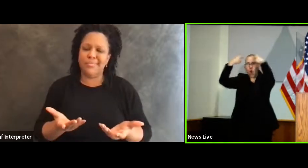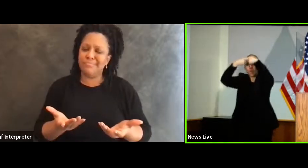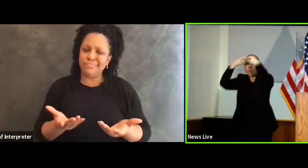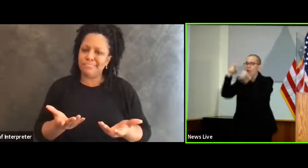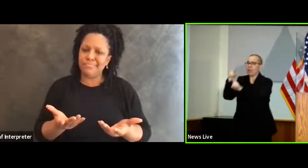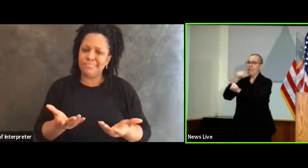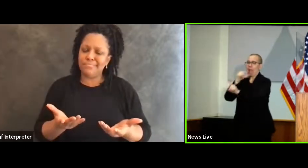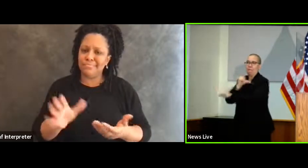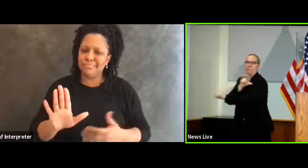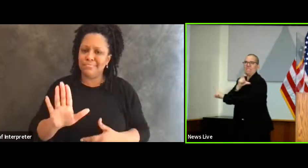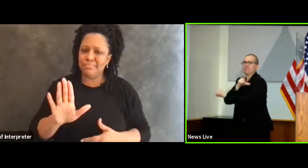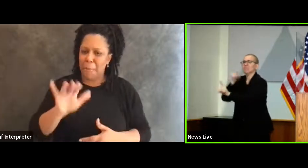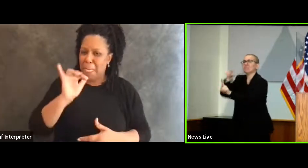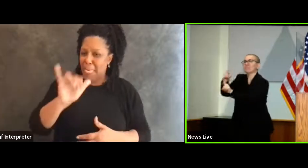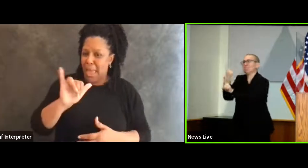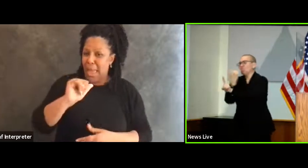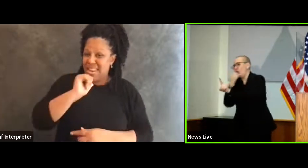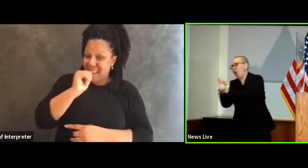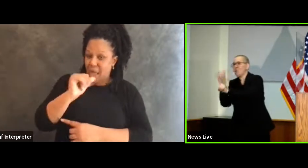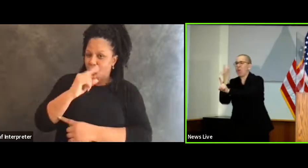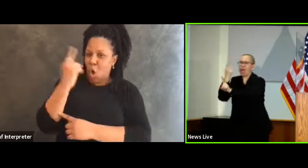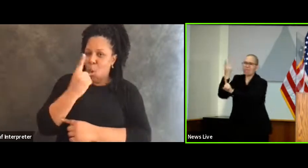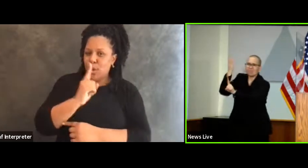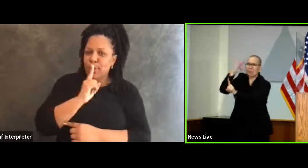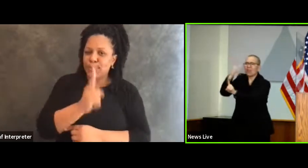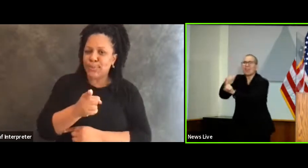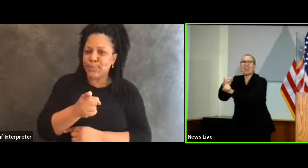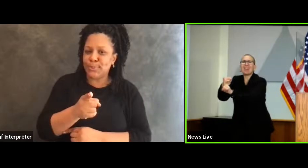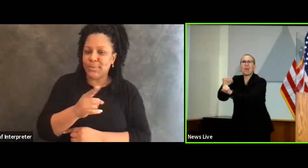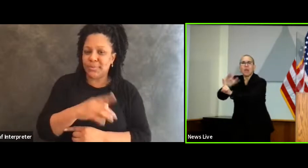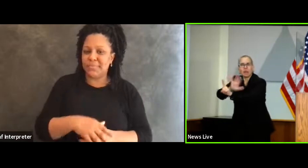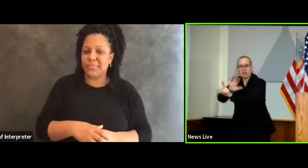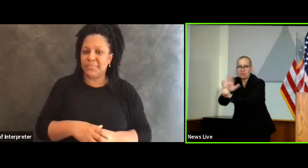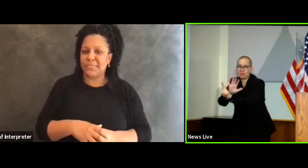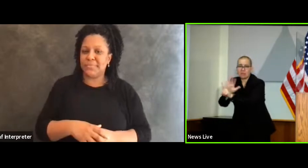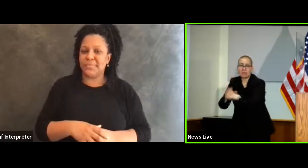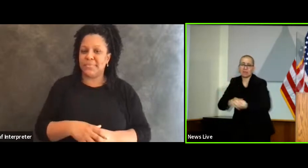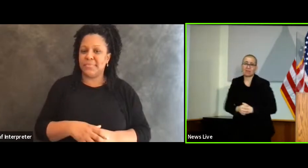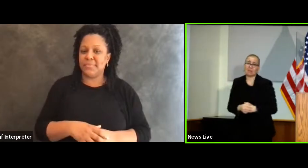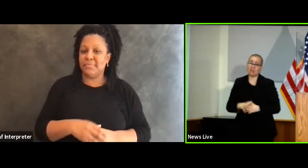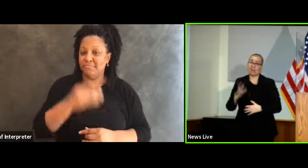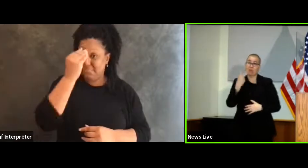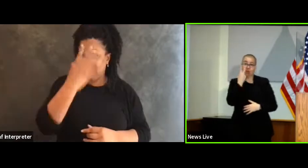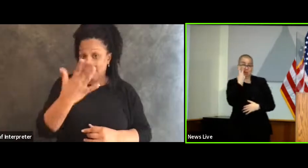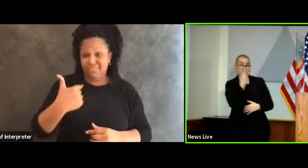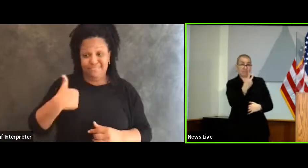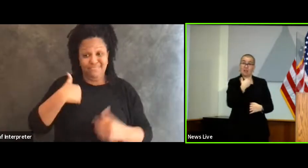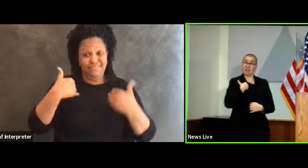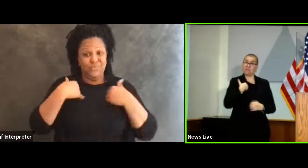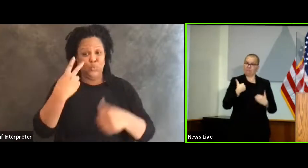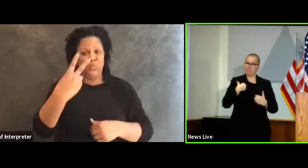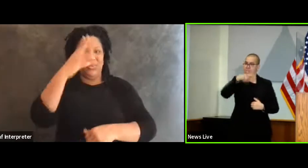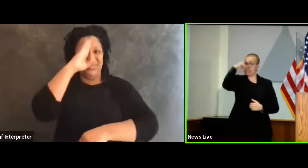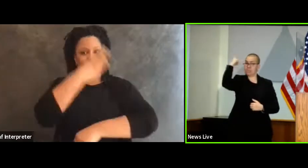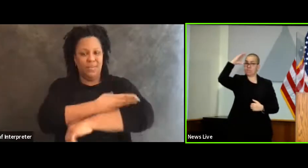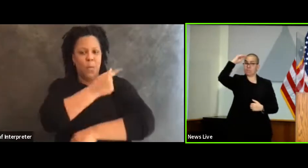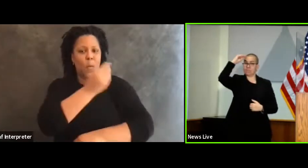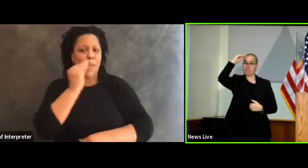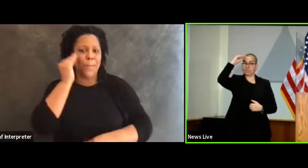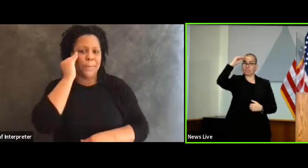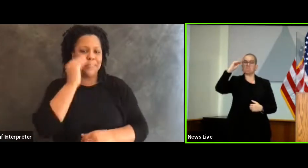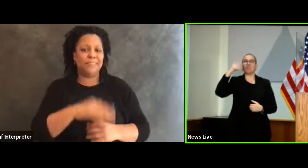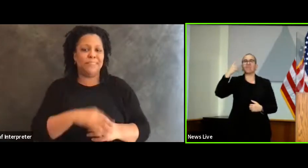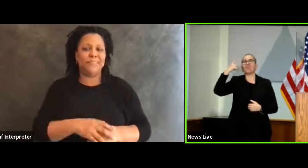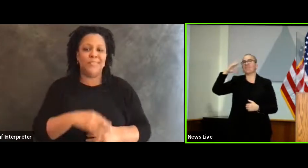the reality also is that I have 2 Black boys at home. And I really shouldn't say at home because I have one who's in college in